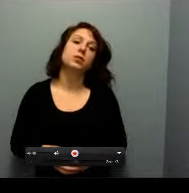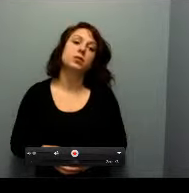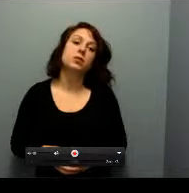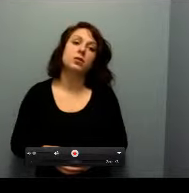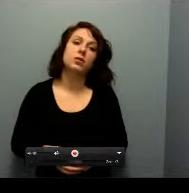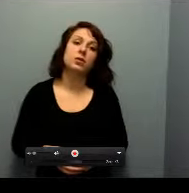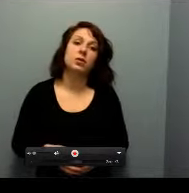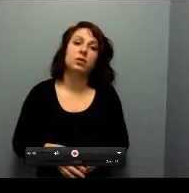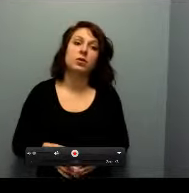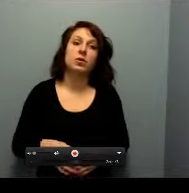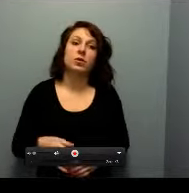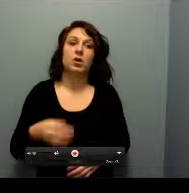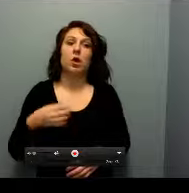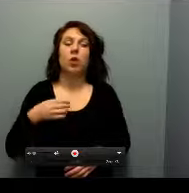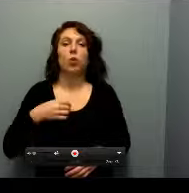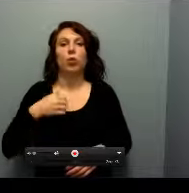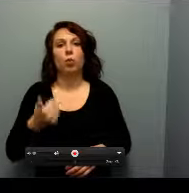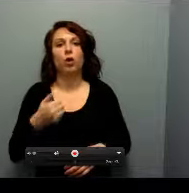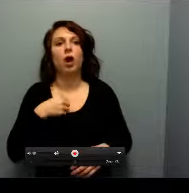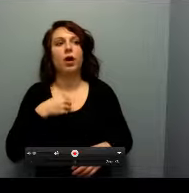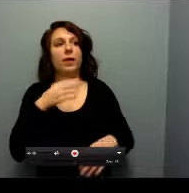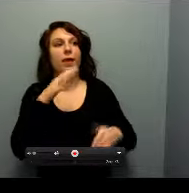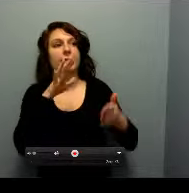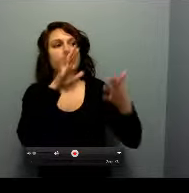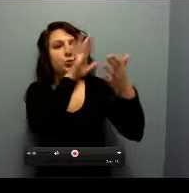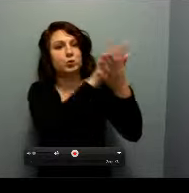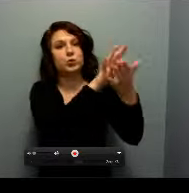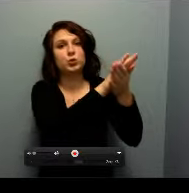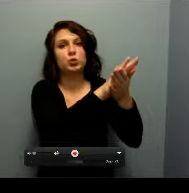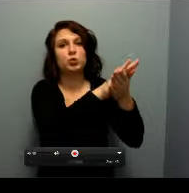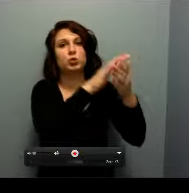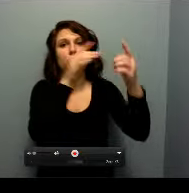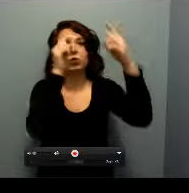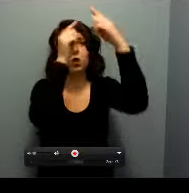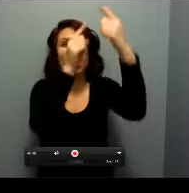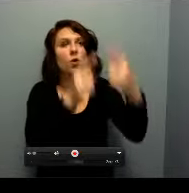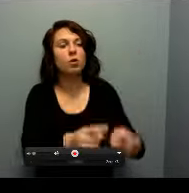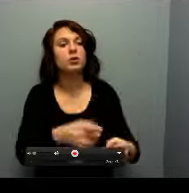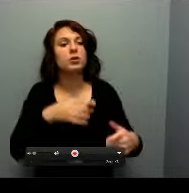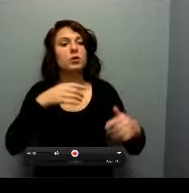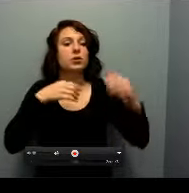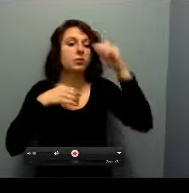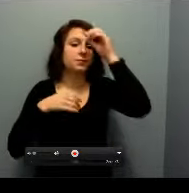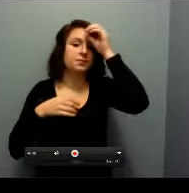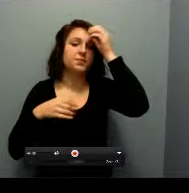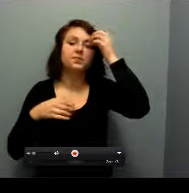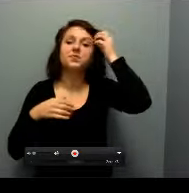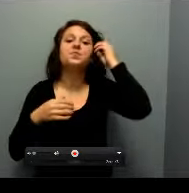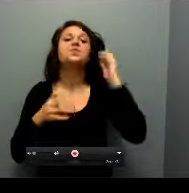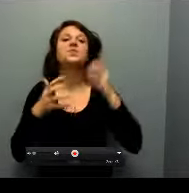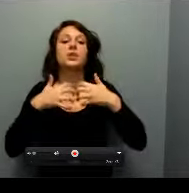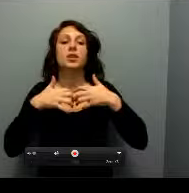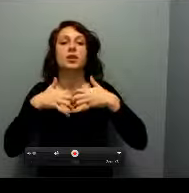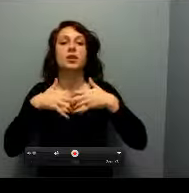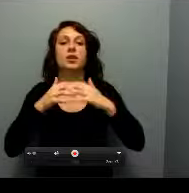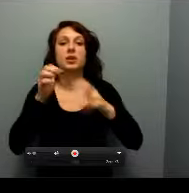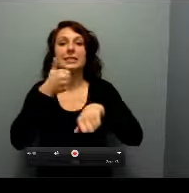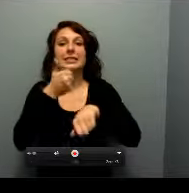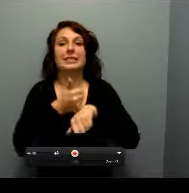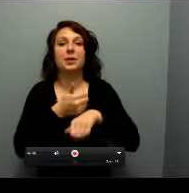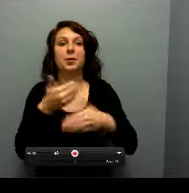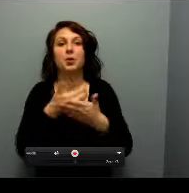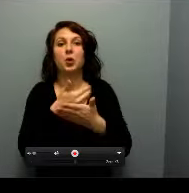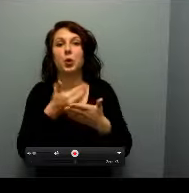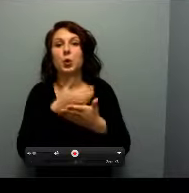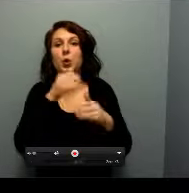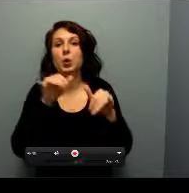Are these institutional goals? We're setting up a whole new system and how to develop curriculum. You're going to